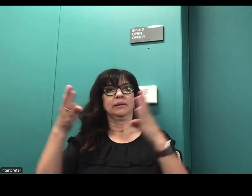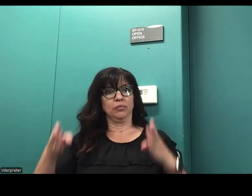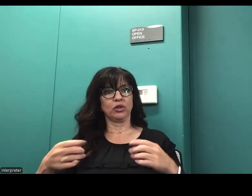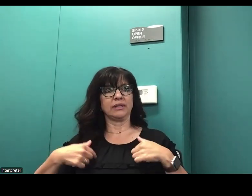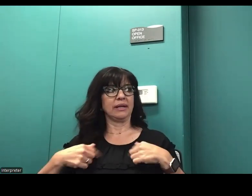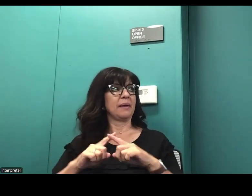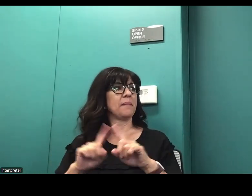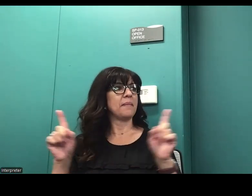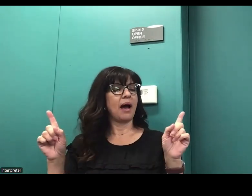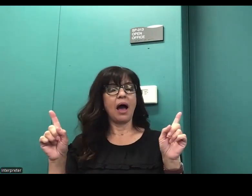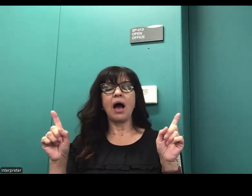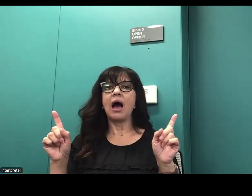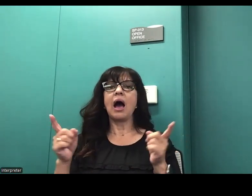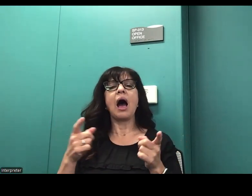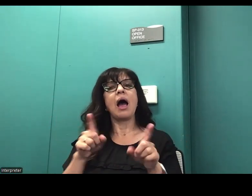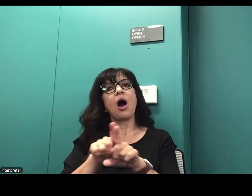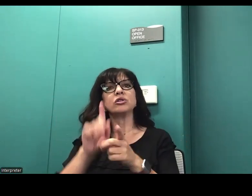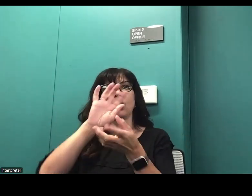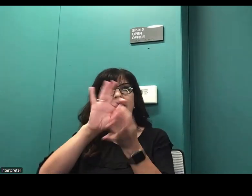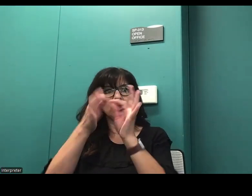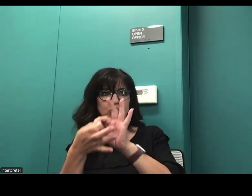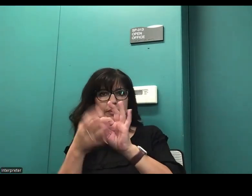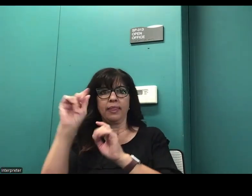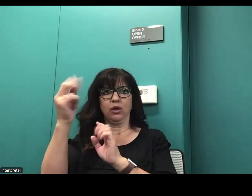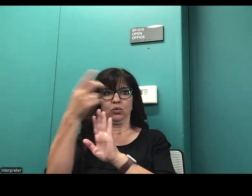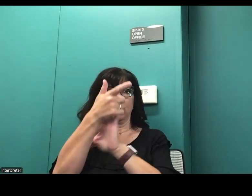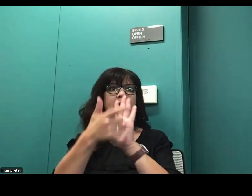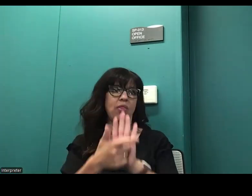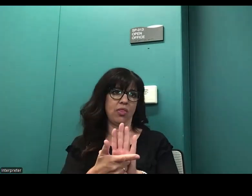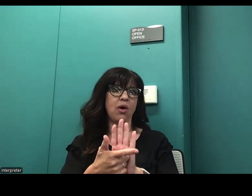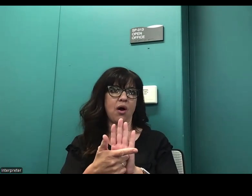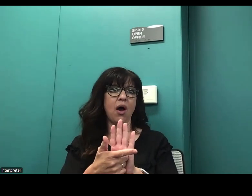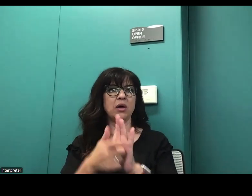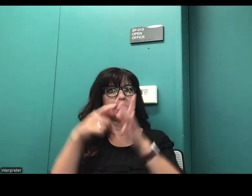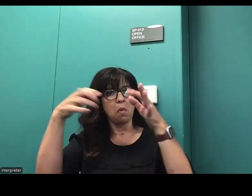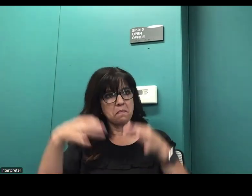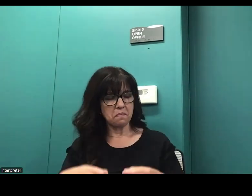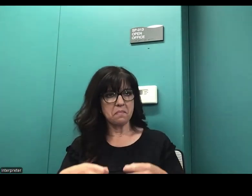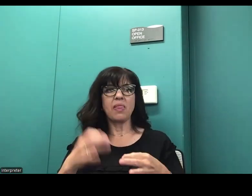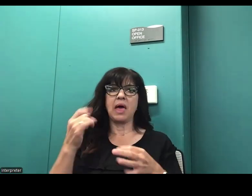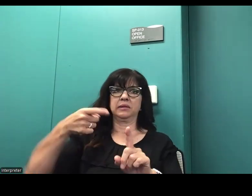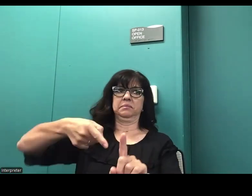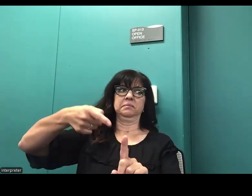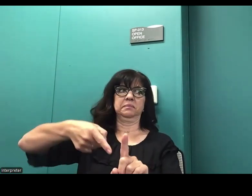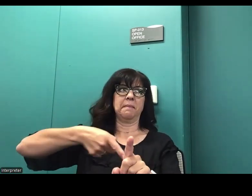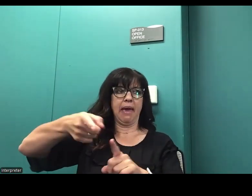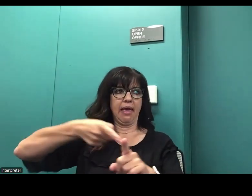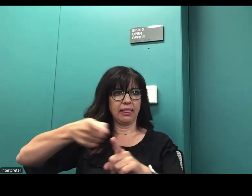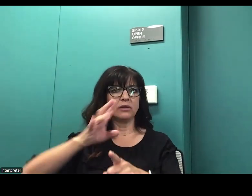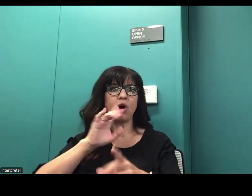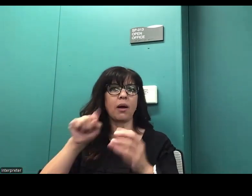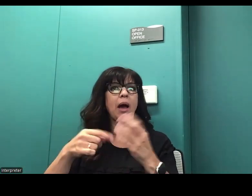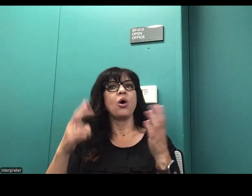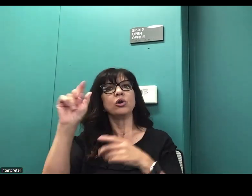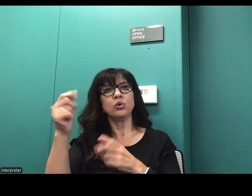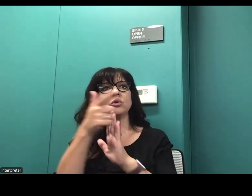this is that I also interpret the Utah laws. And that's mainly what we're going to talk about today, is the Utah laws